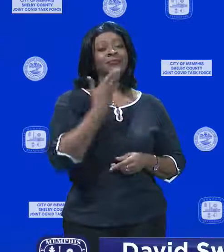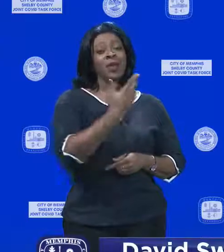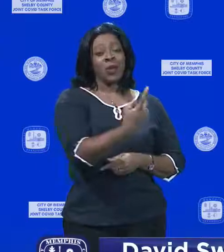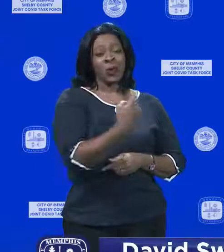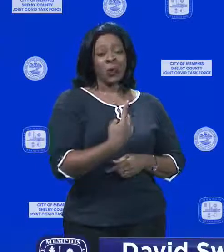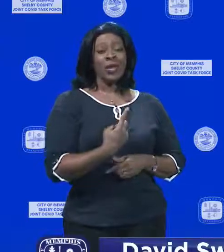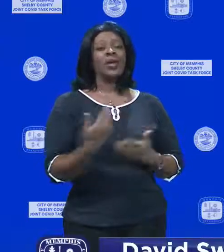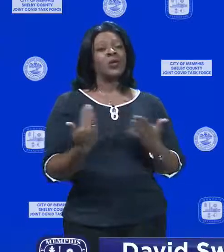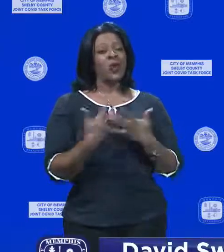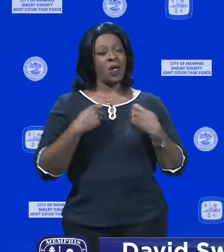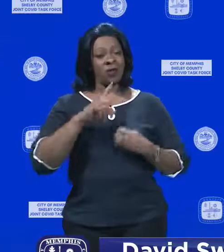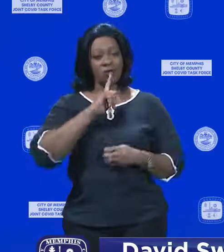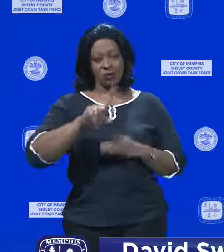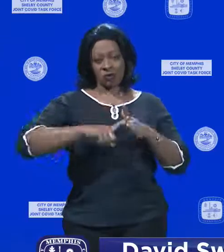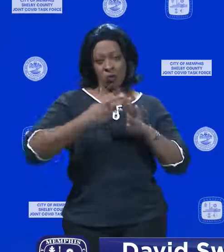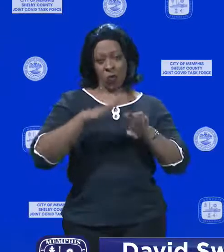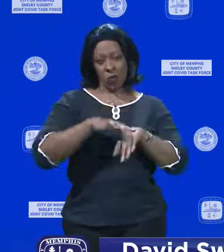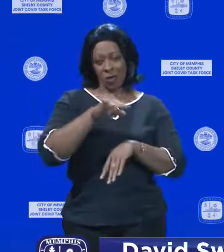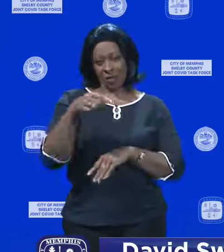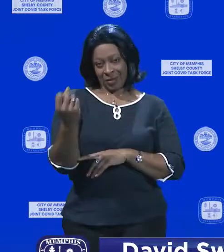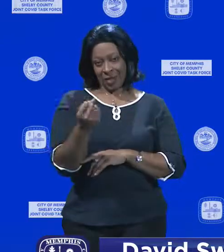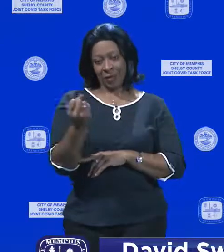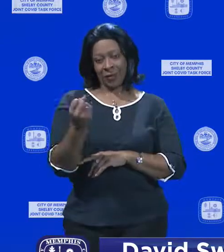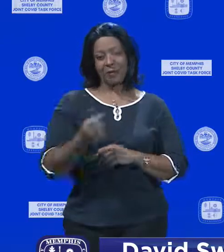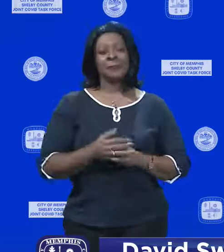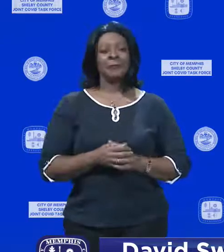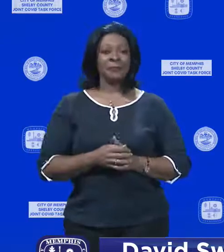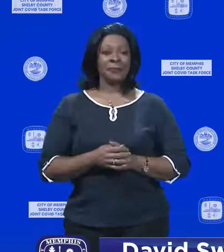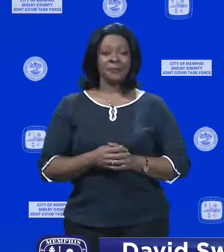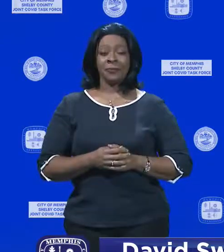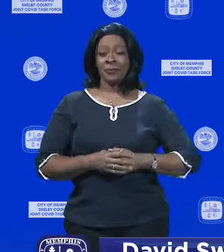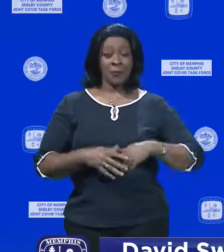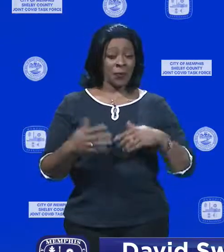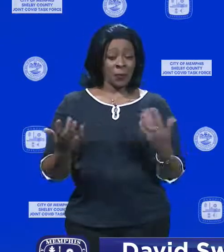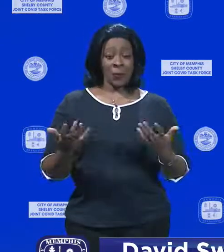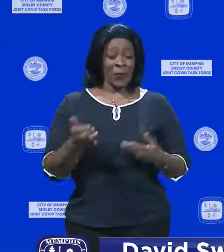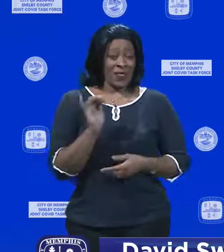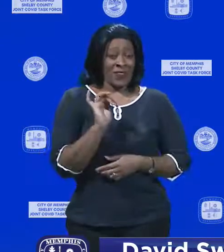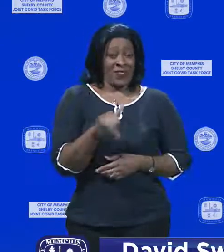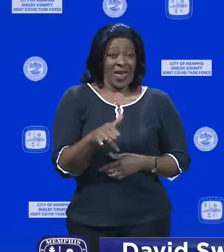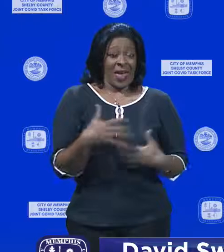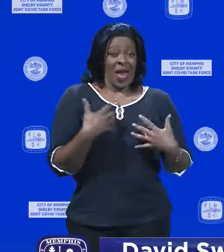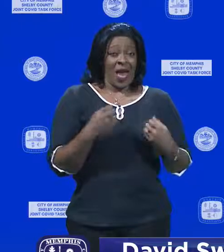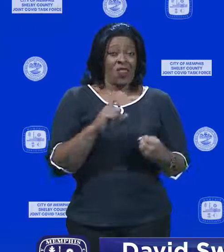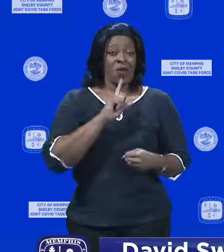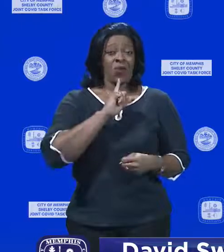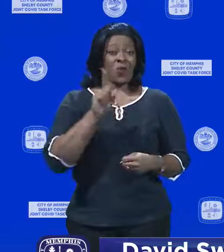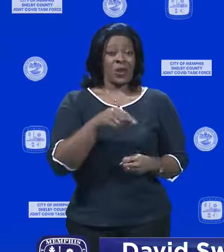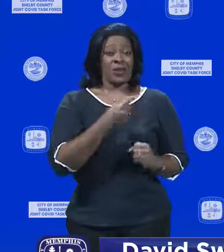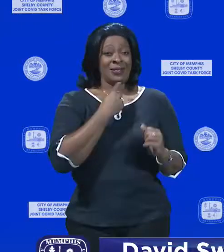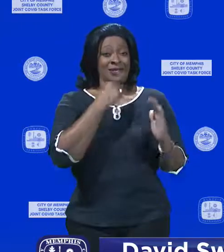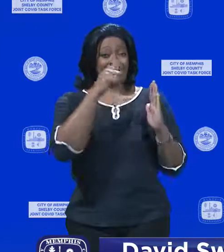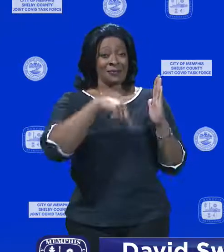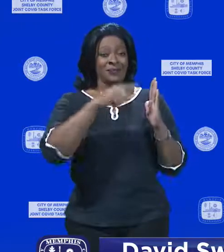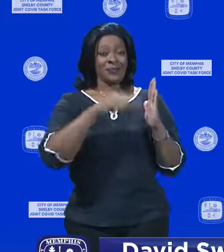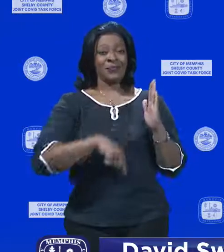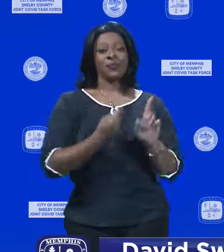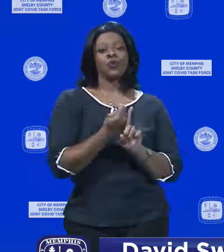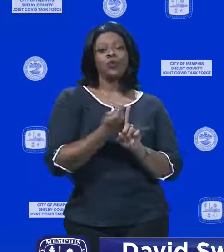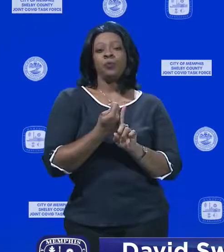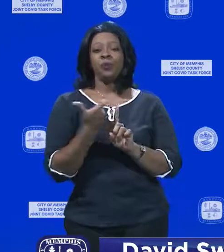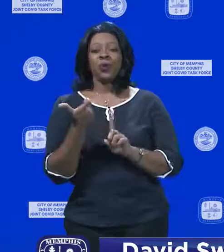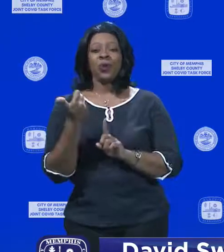health directive out. It goes into effect on Saturday. And basically, what it ultimately does is remove